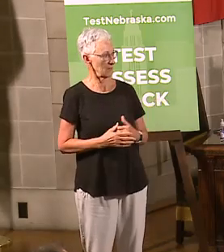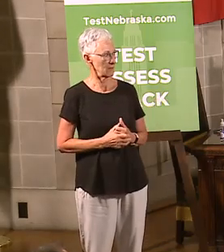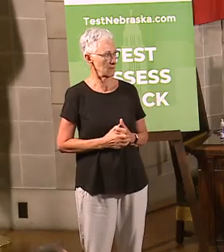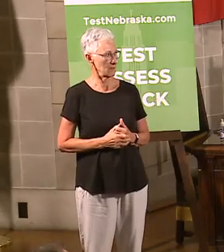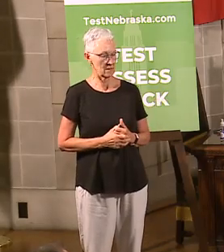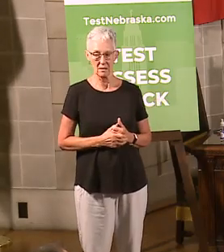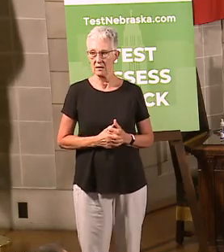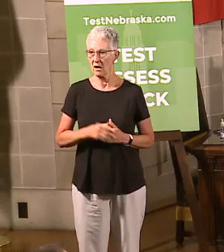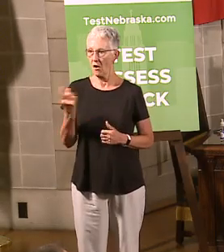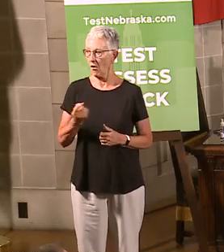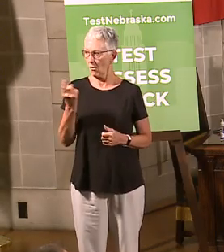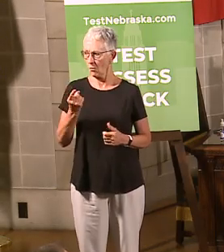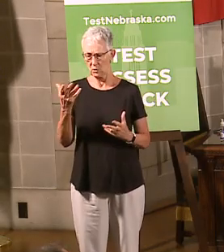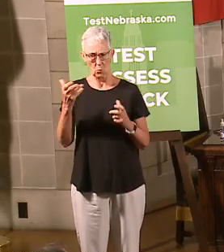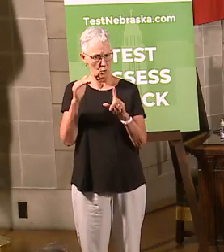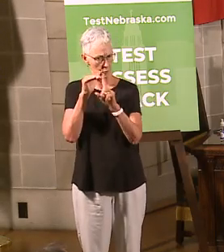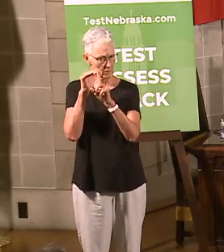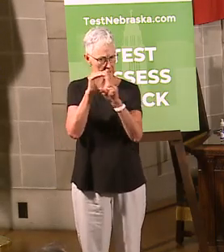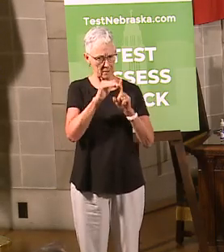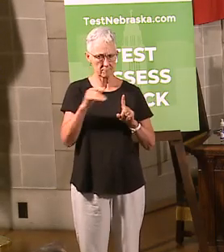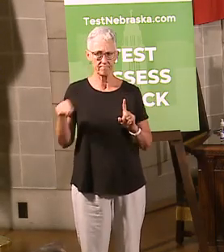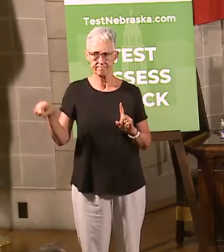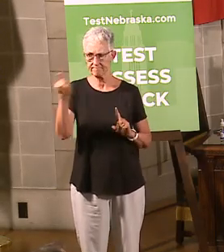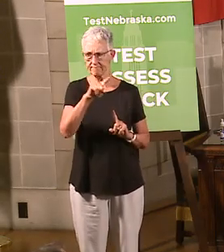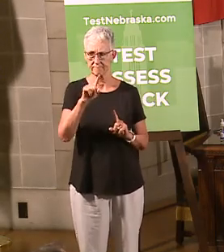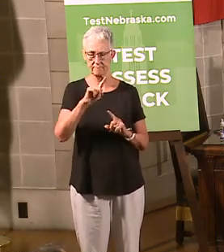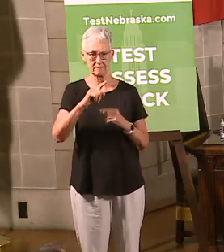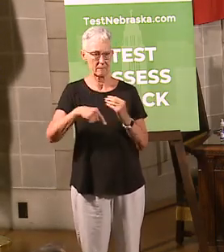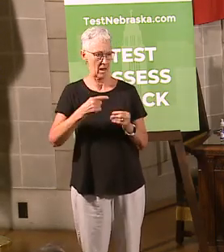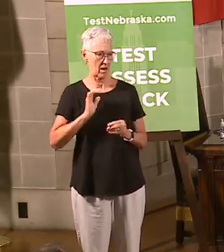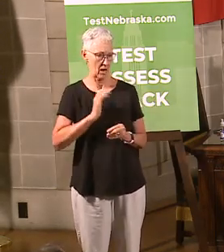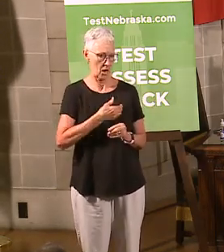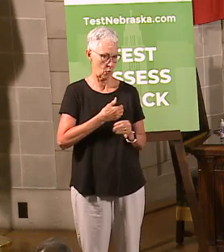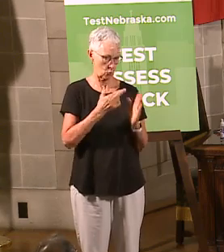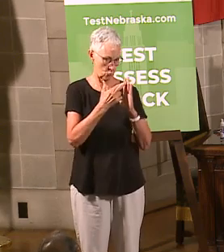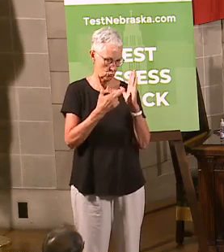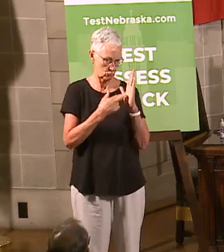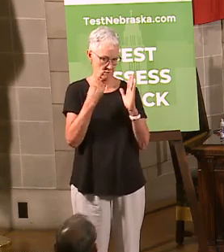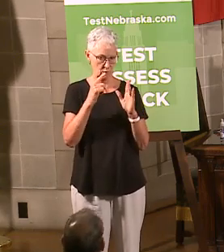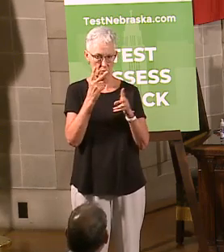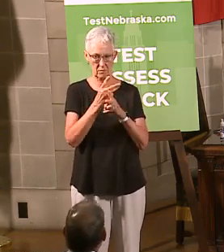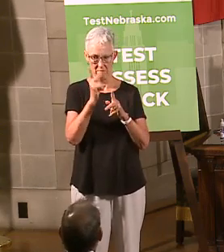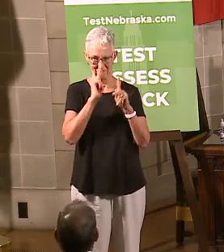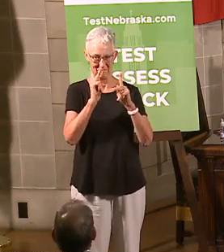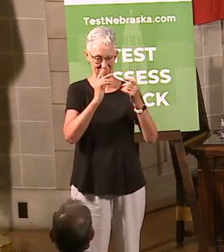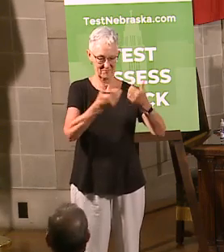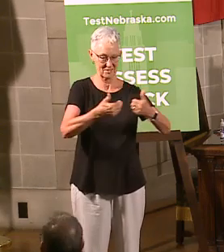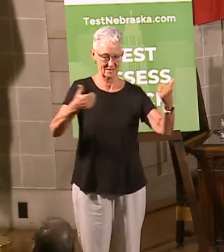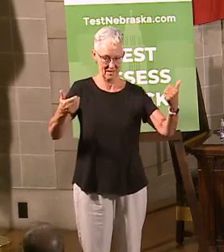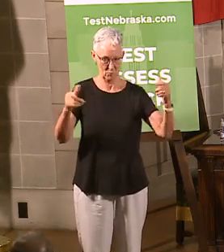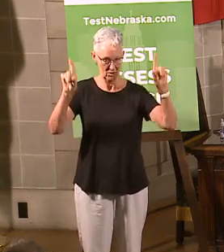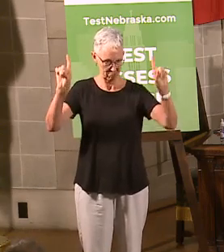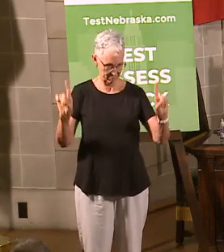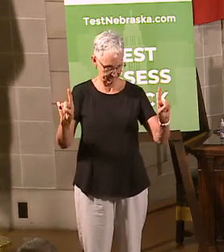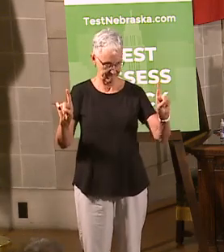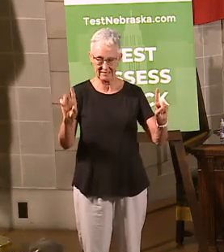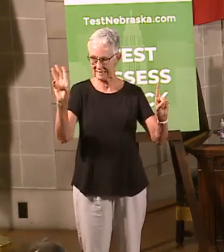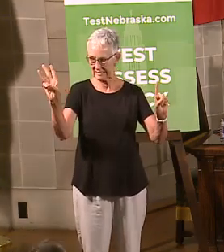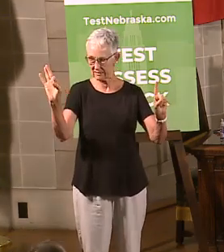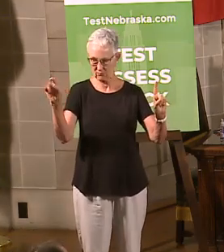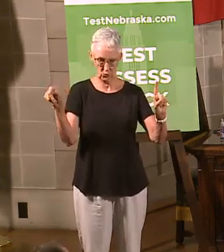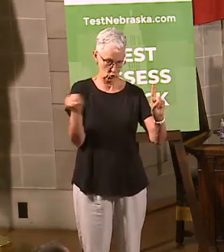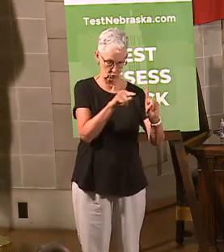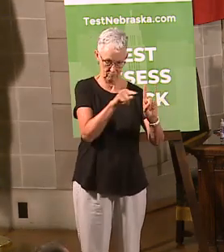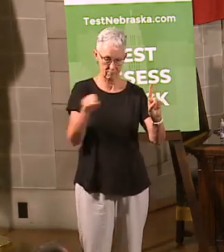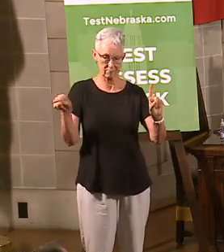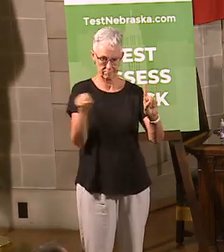As always, we want to remind people about our social distancing rules, right? When you're out in public, keep that 6 foot of distance between